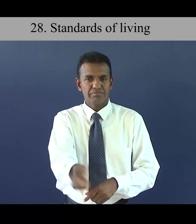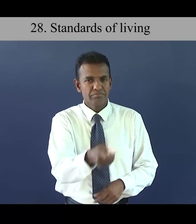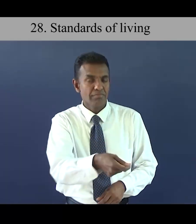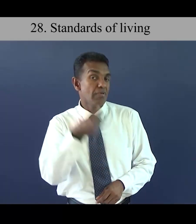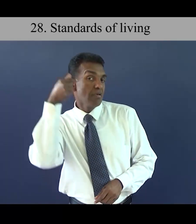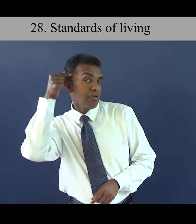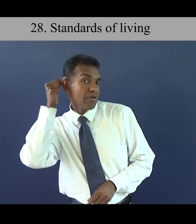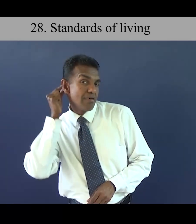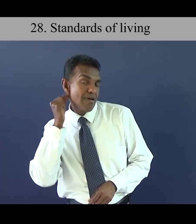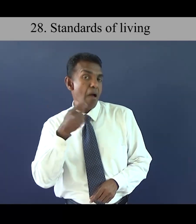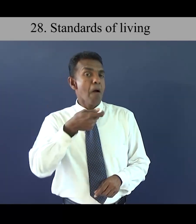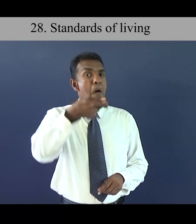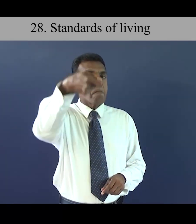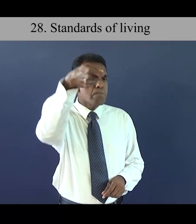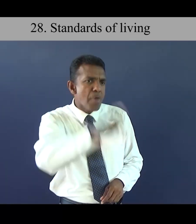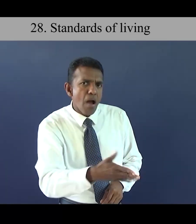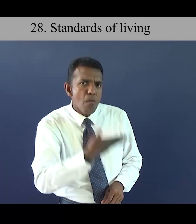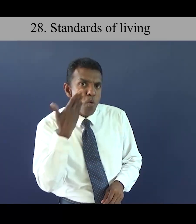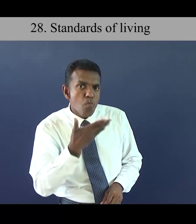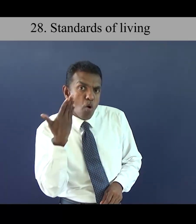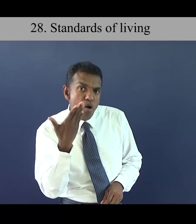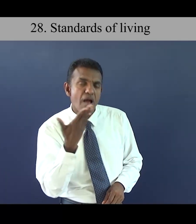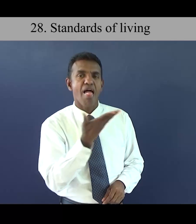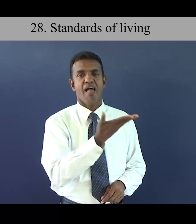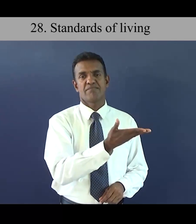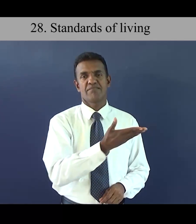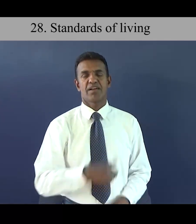help to have a good enough standard of living.